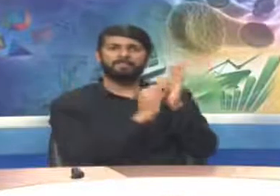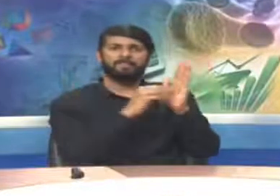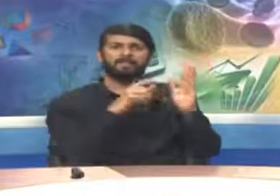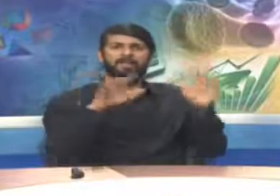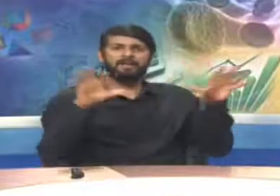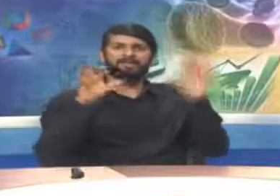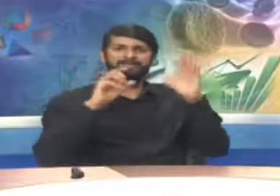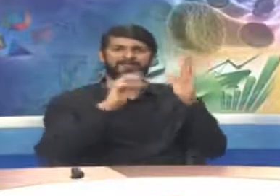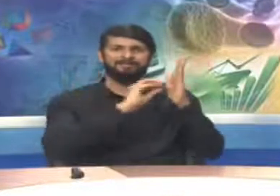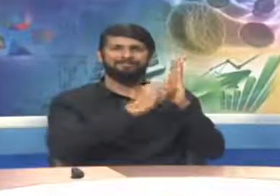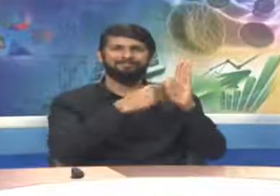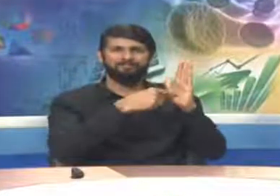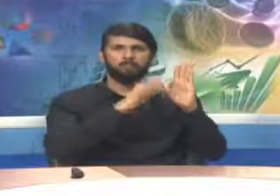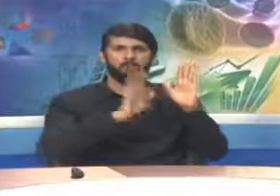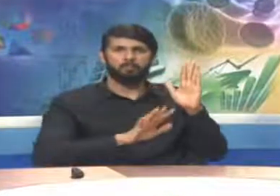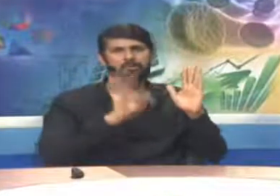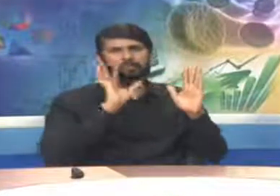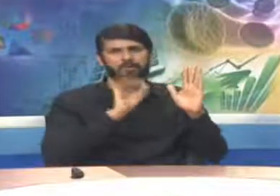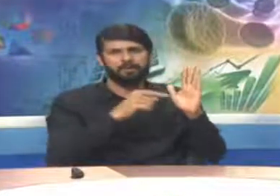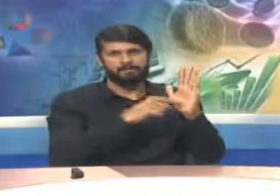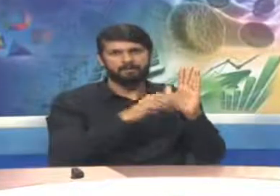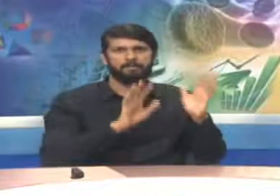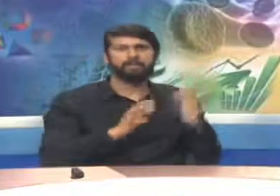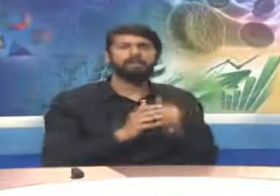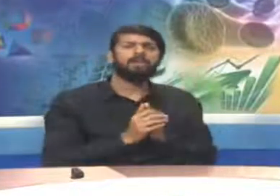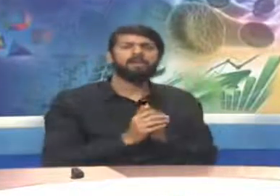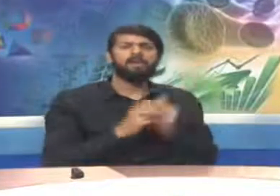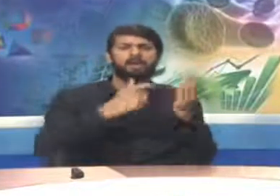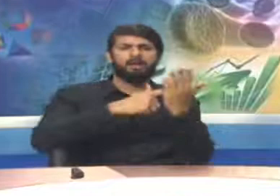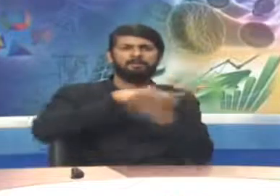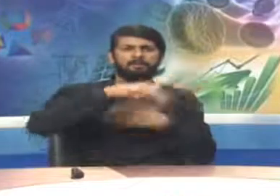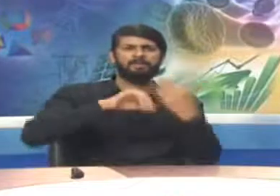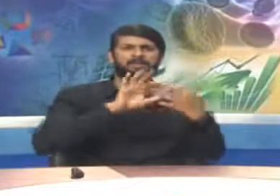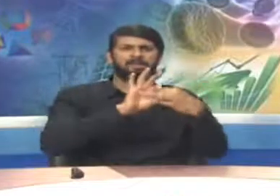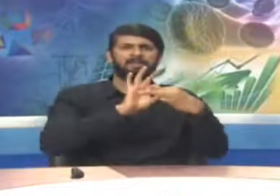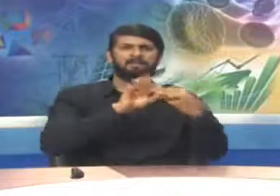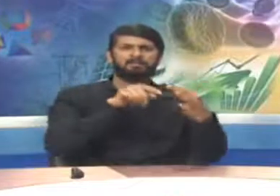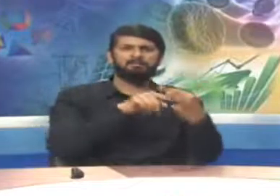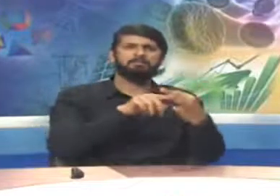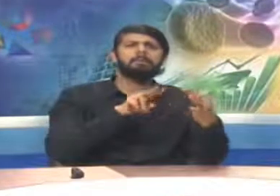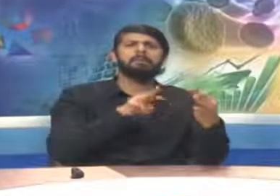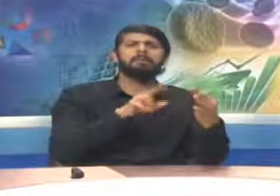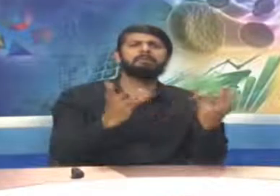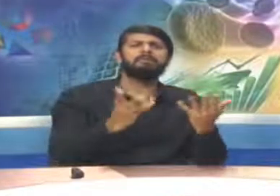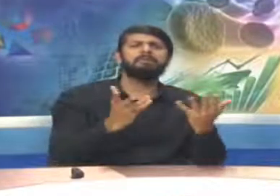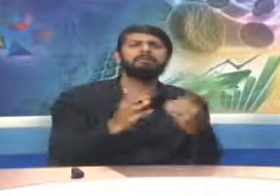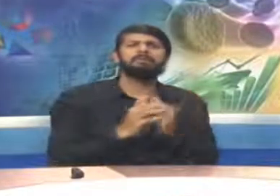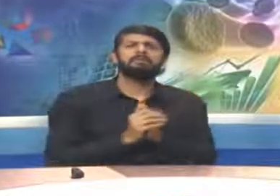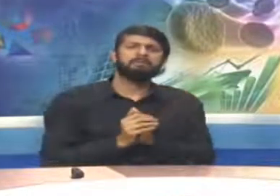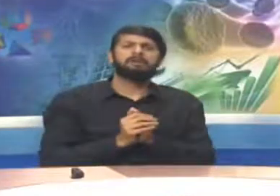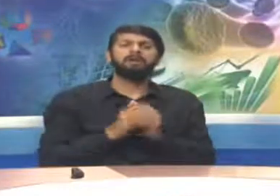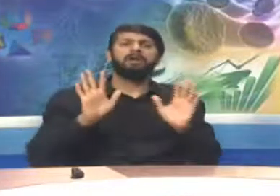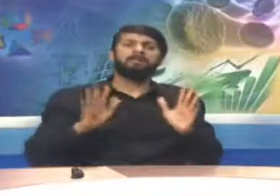productive forces. In the productive forces constitute those